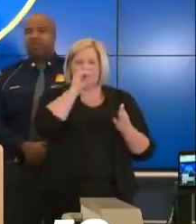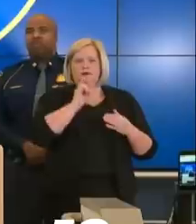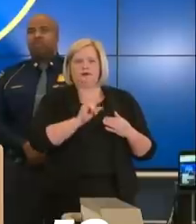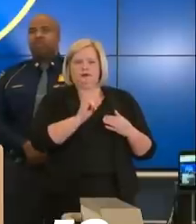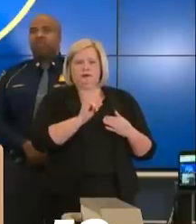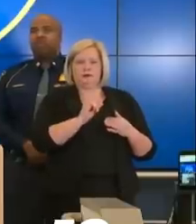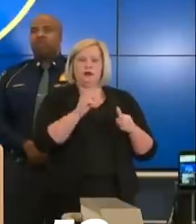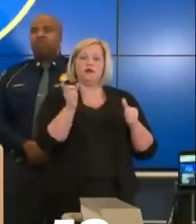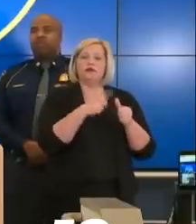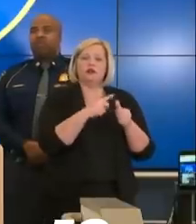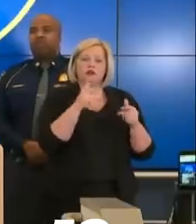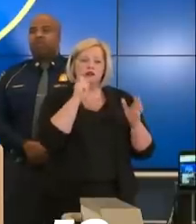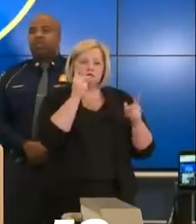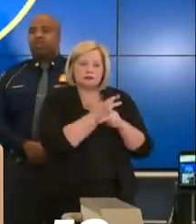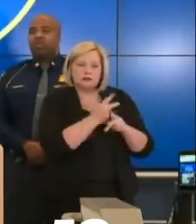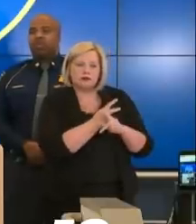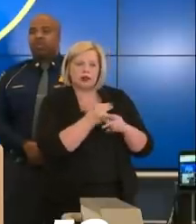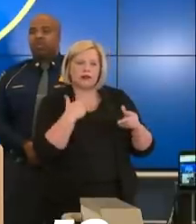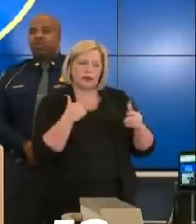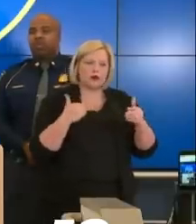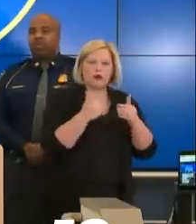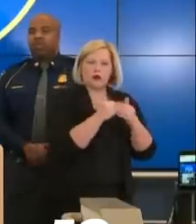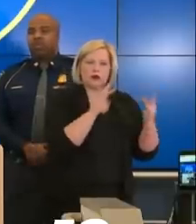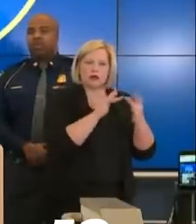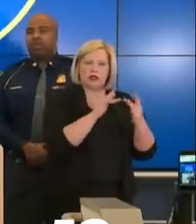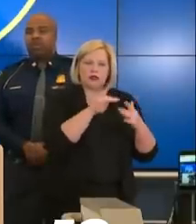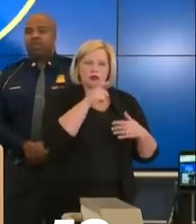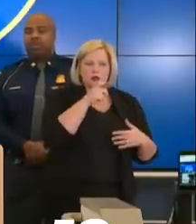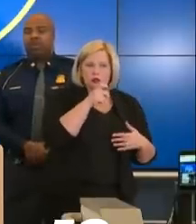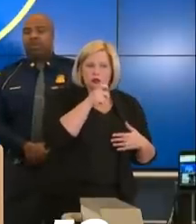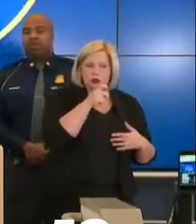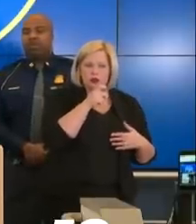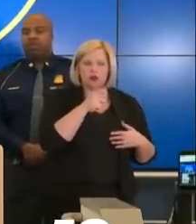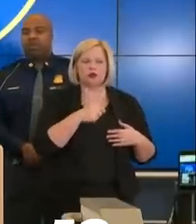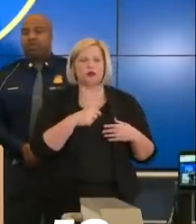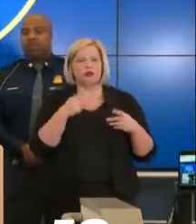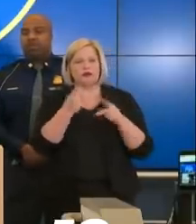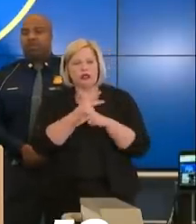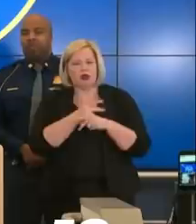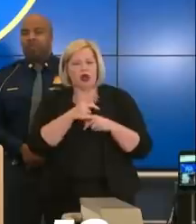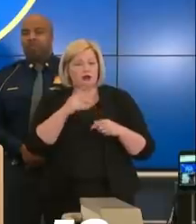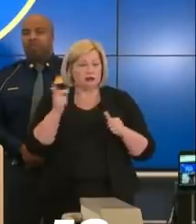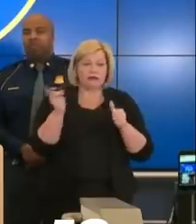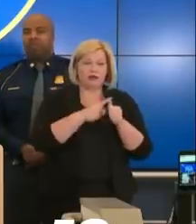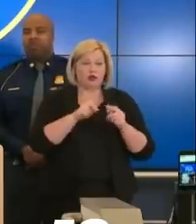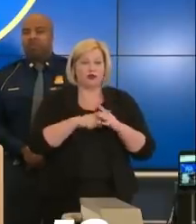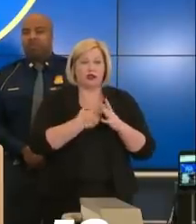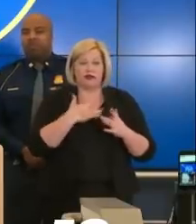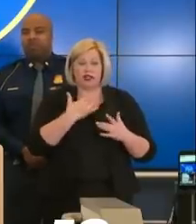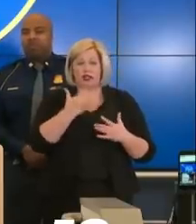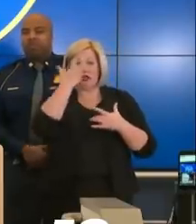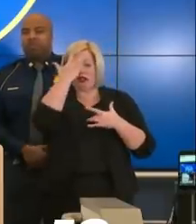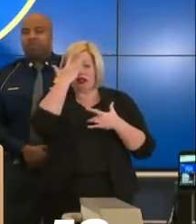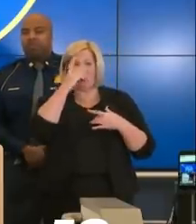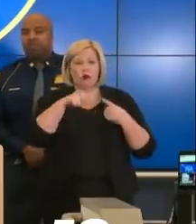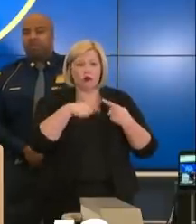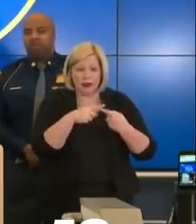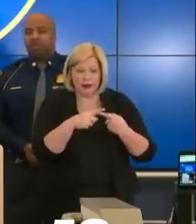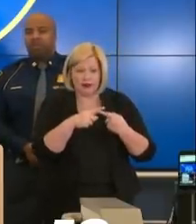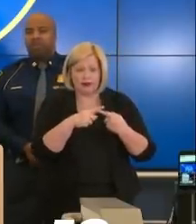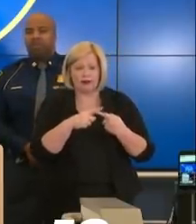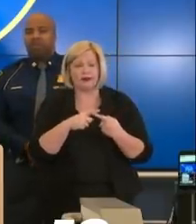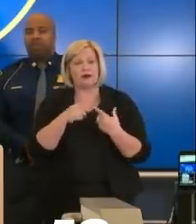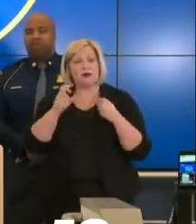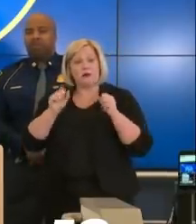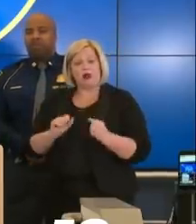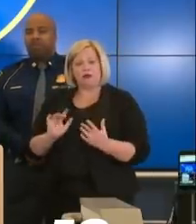include identifying their close contacts, identifying when their symptoms started, who they may have been in